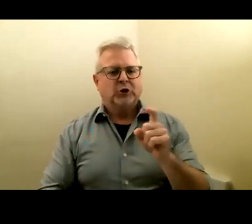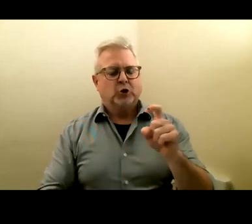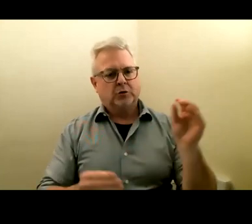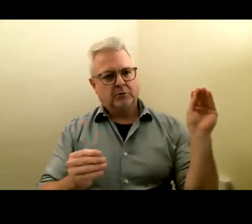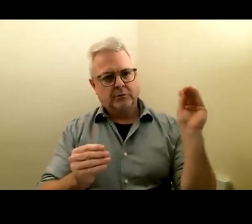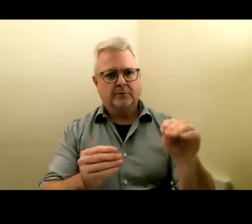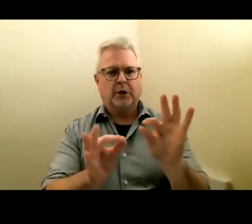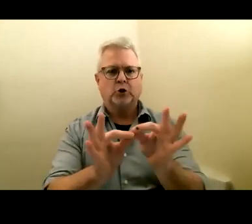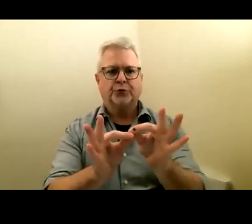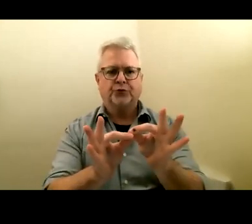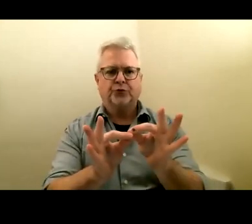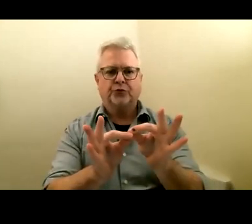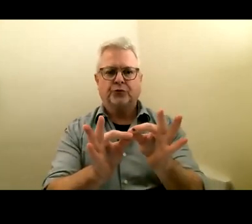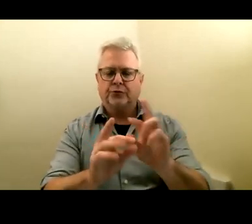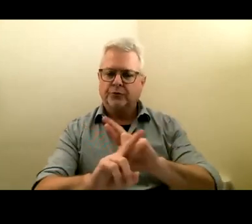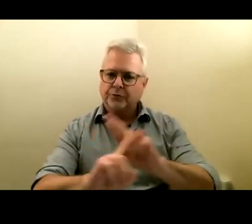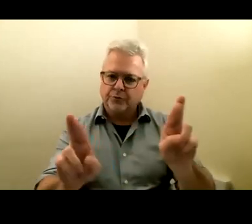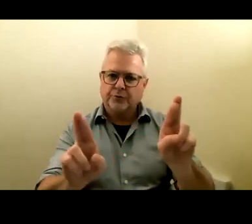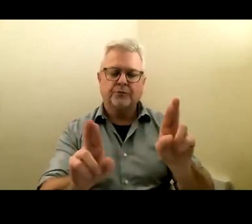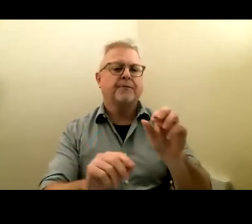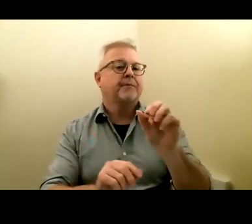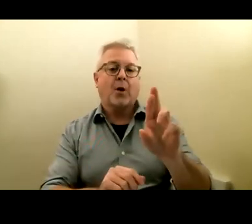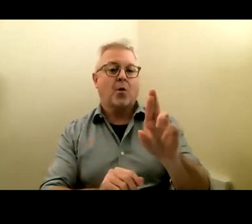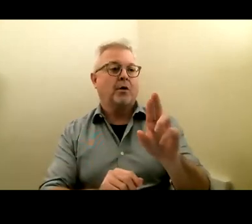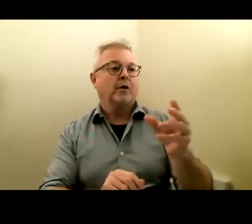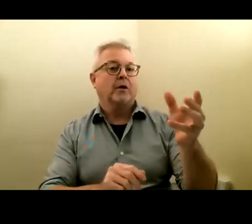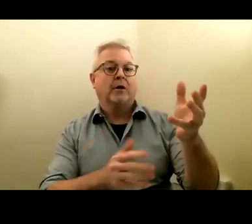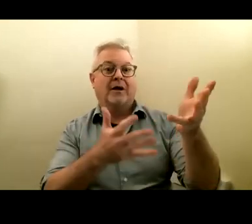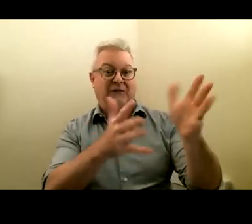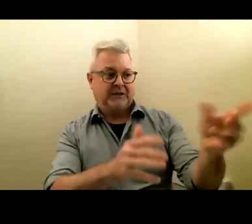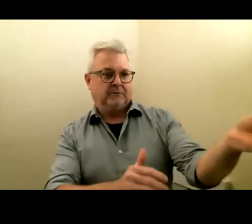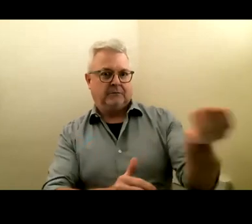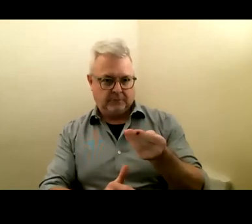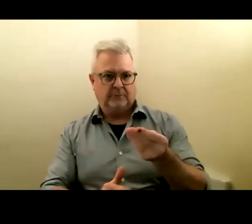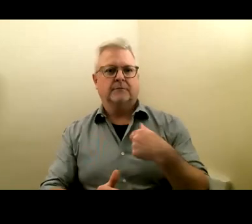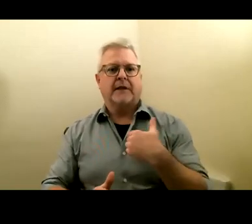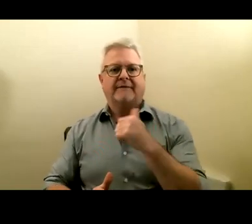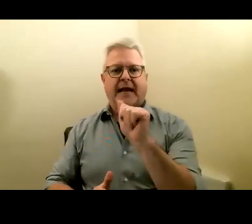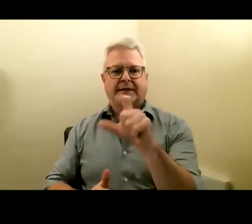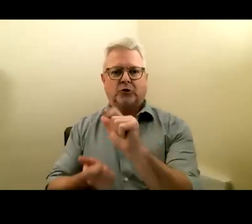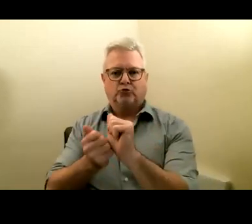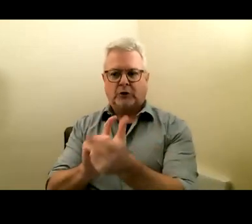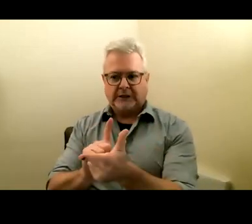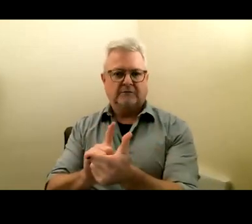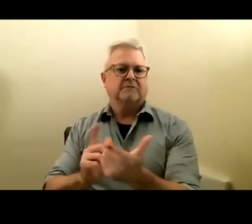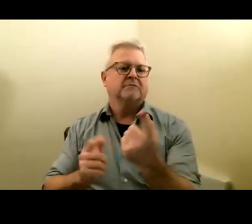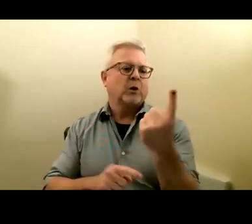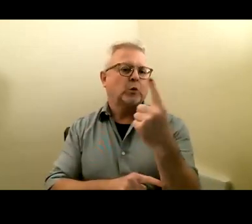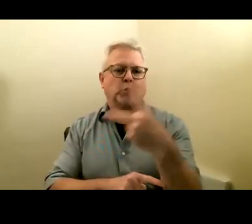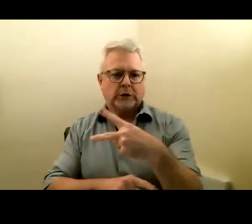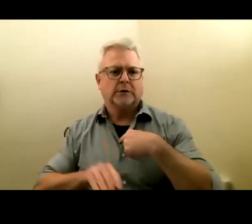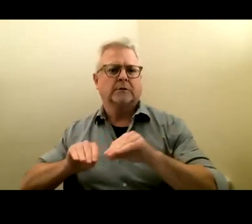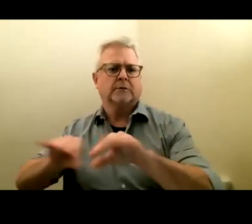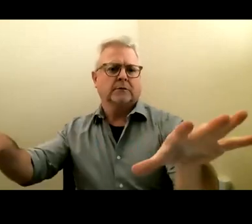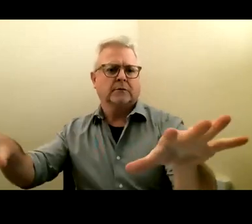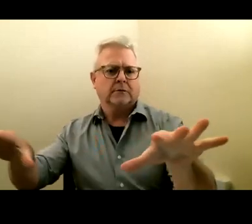of Health. The team realized that they needed to have interpreters available for those kind of communications, or if not,